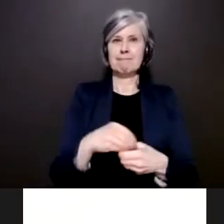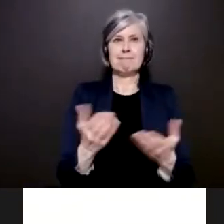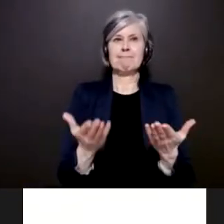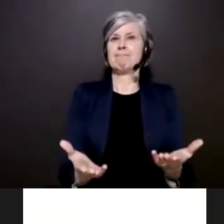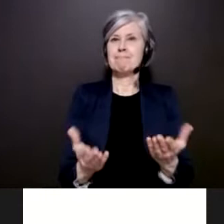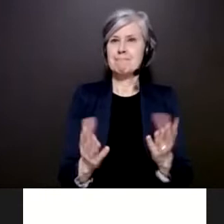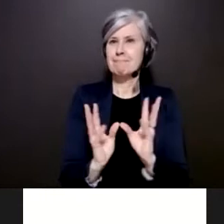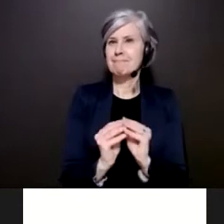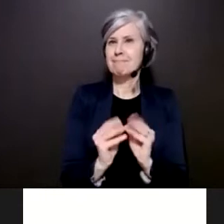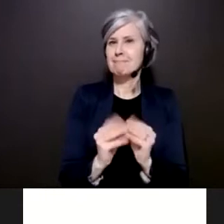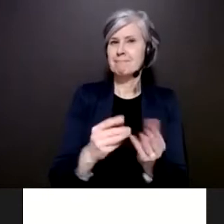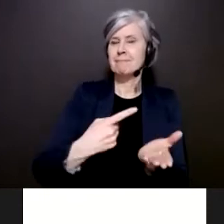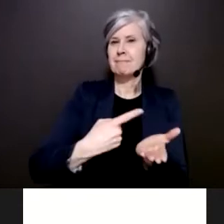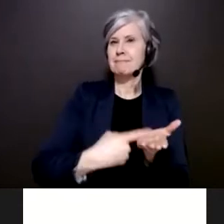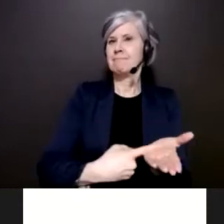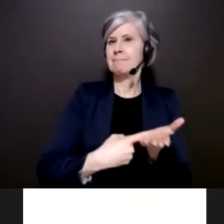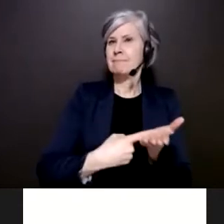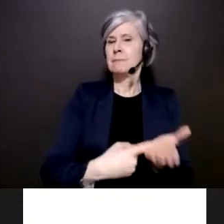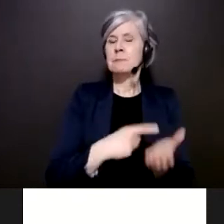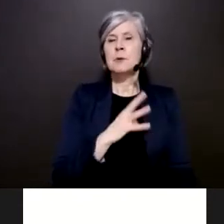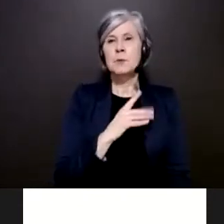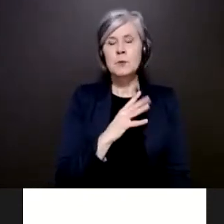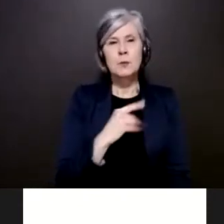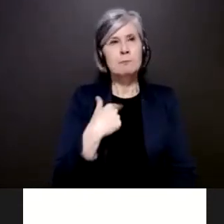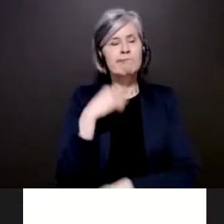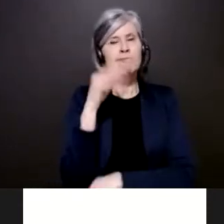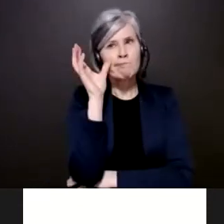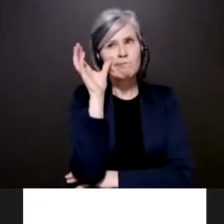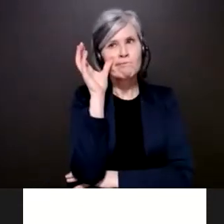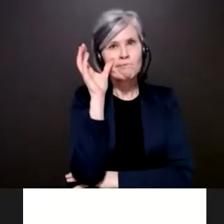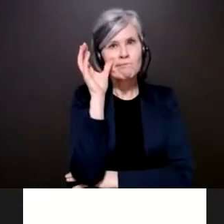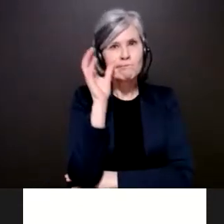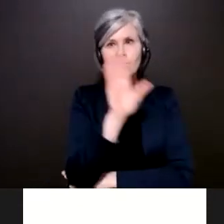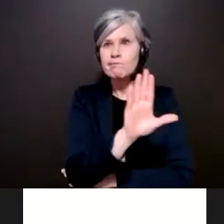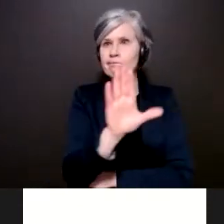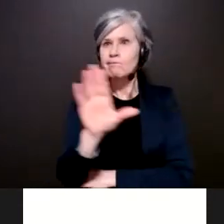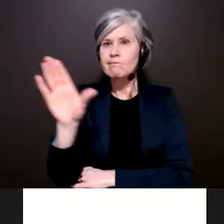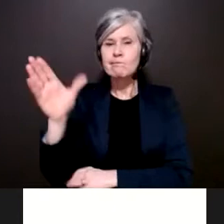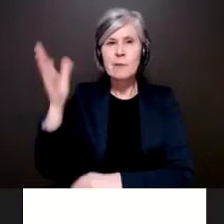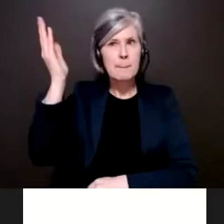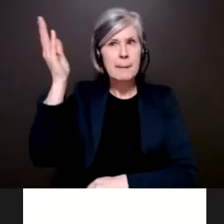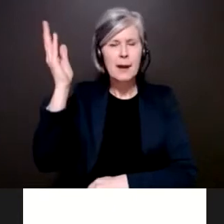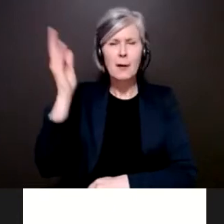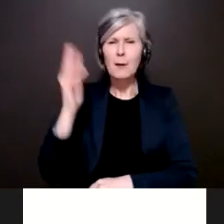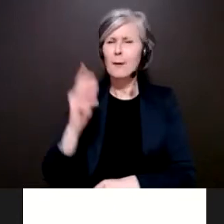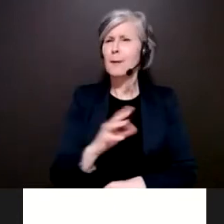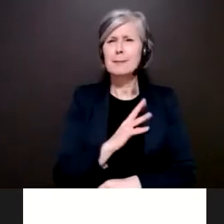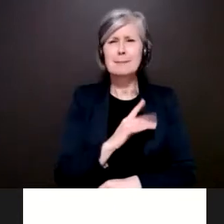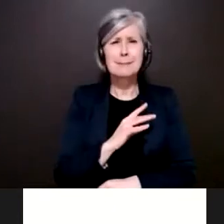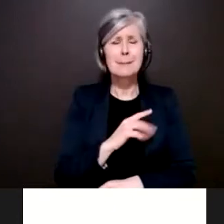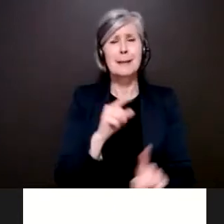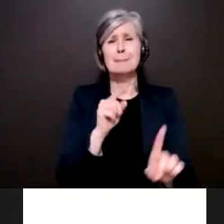every speaker this morning. Ashton did an amazing job, as did the other speakers. I was just